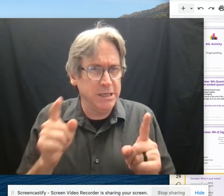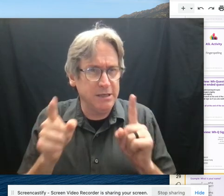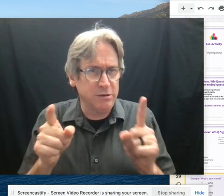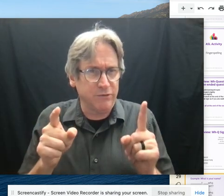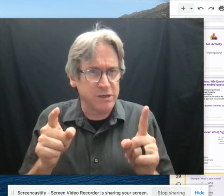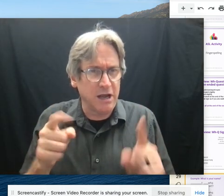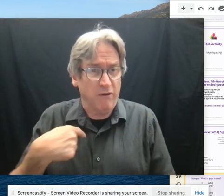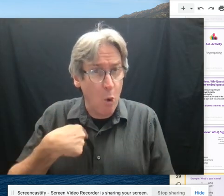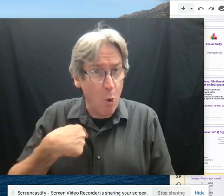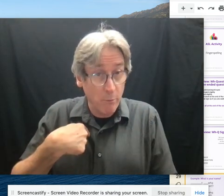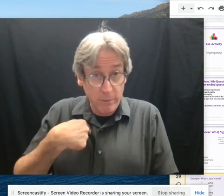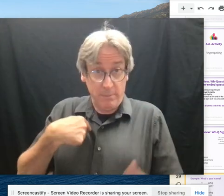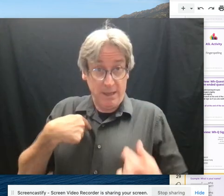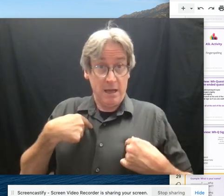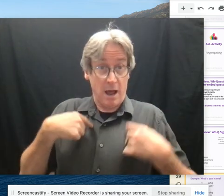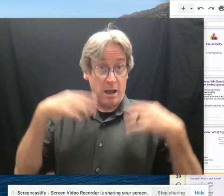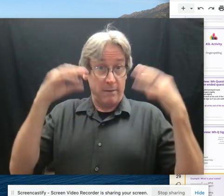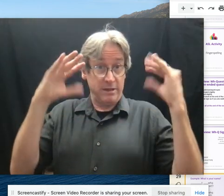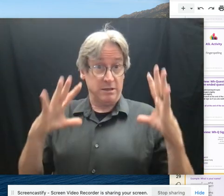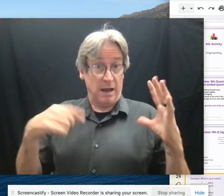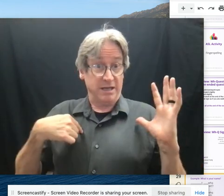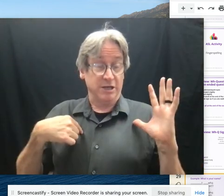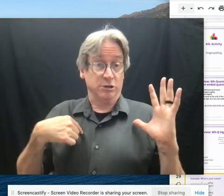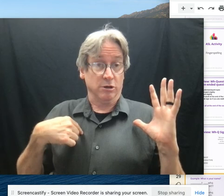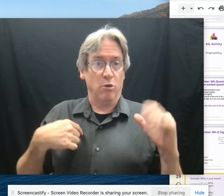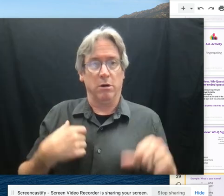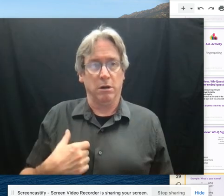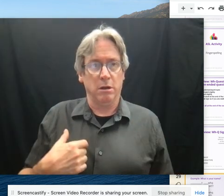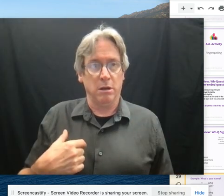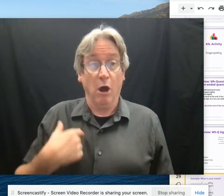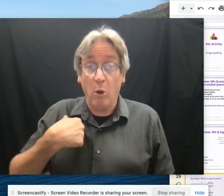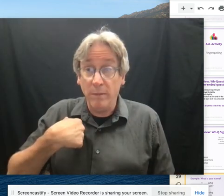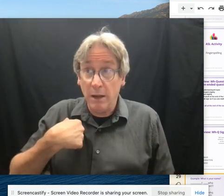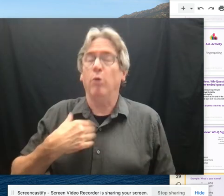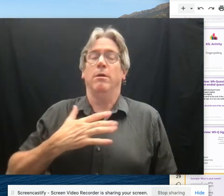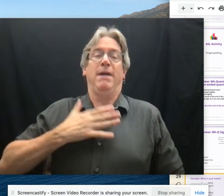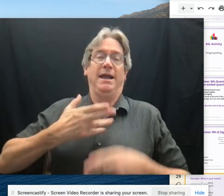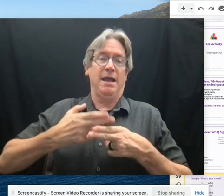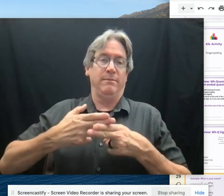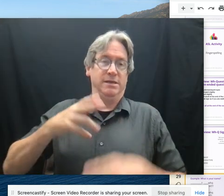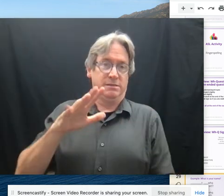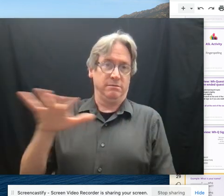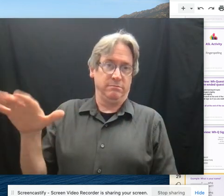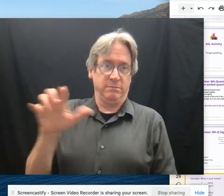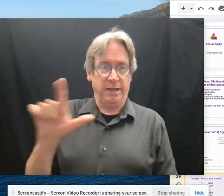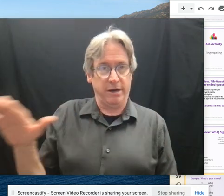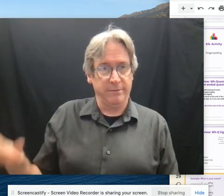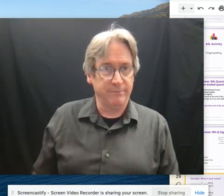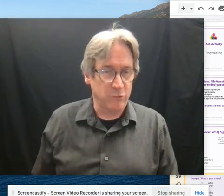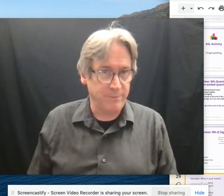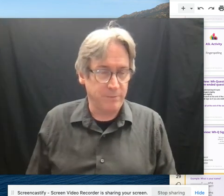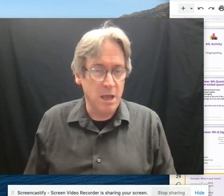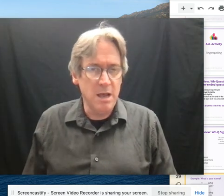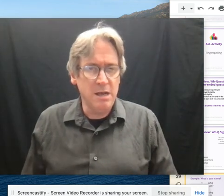You can see their difference of, oh, me, I'm the teacher, or oh, me, oh, my name is